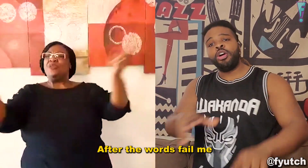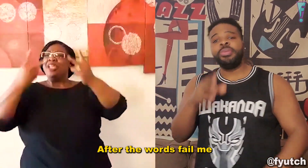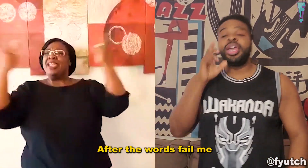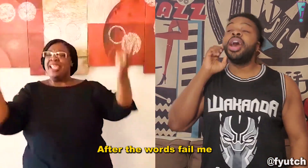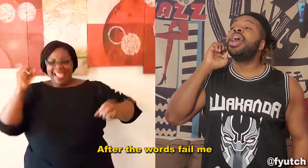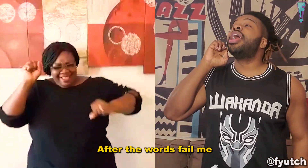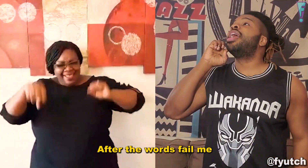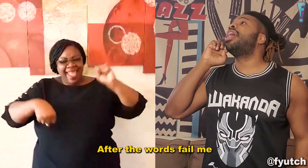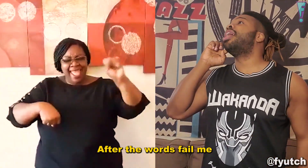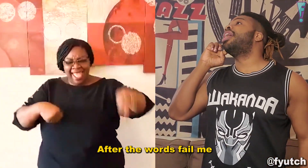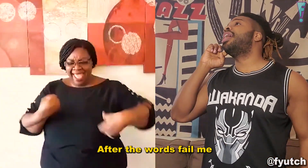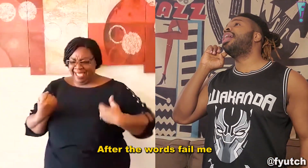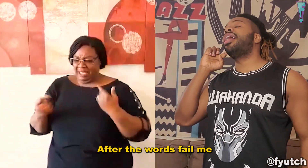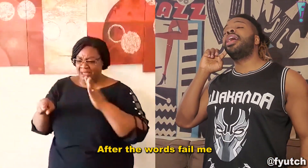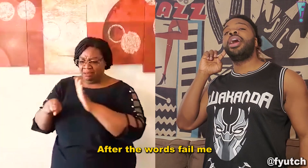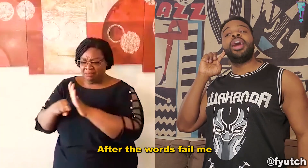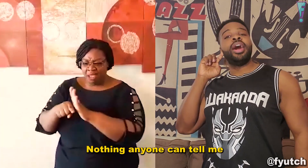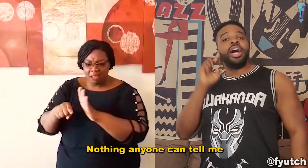words fail me,